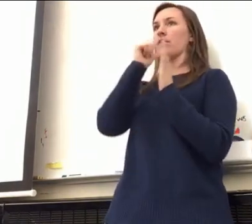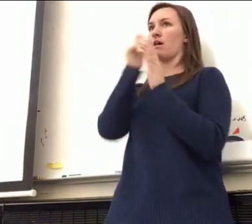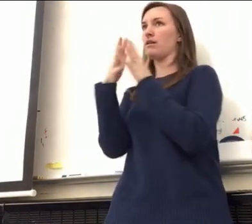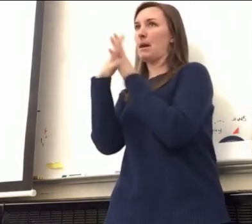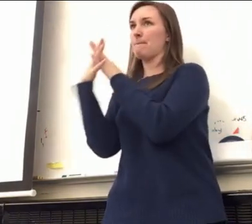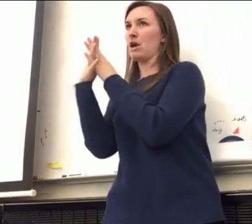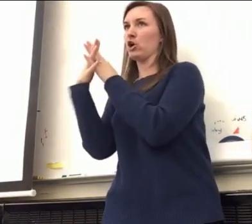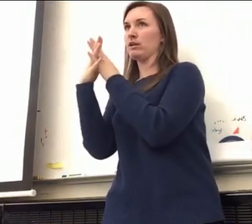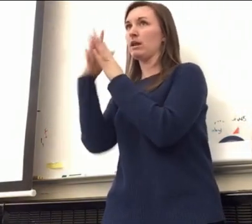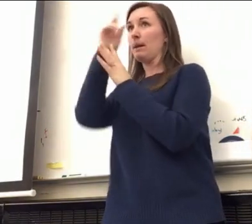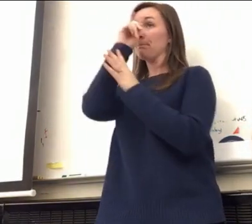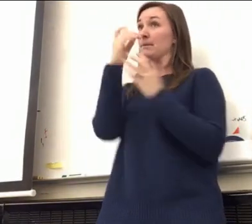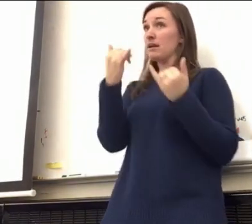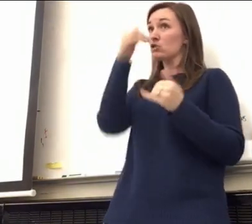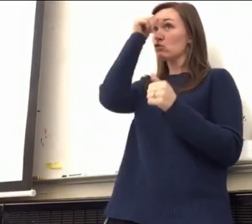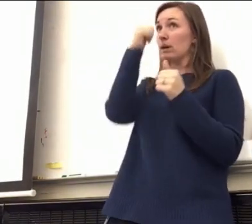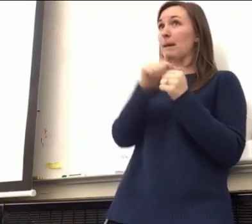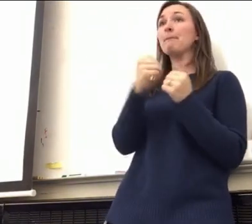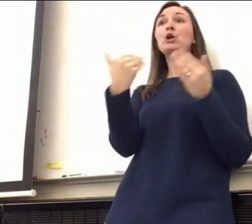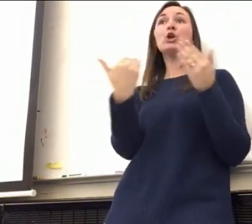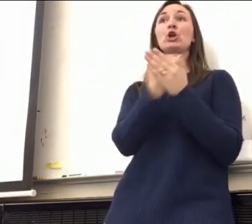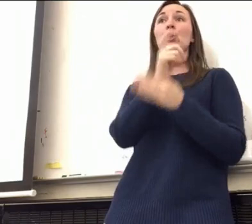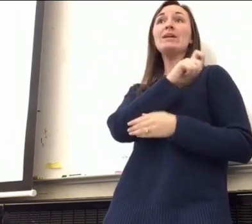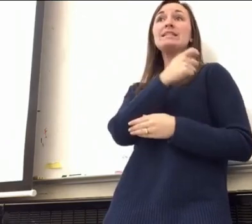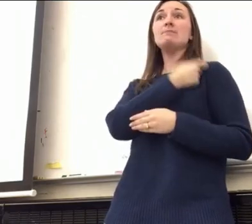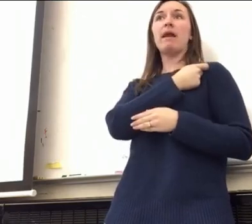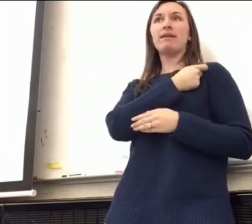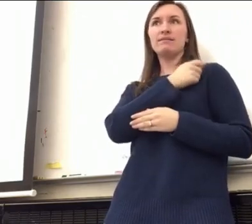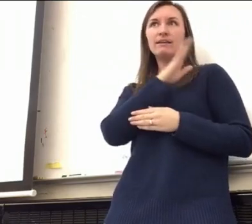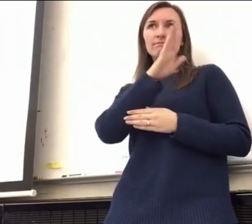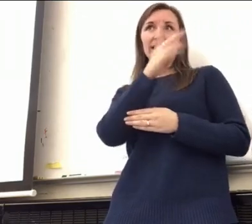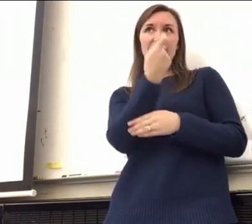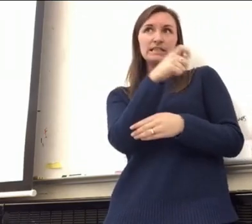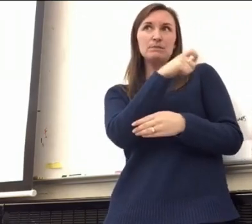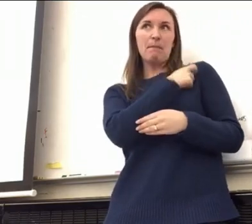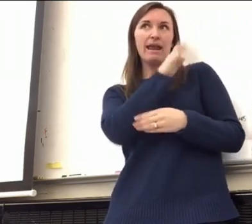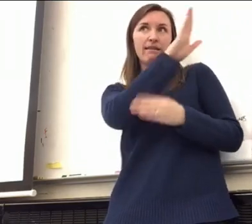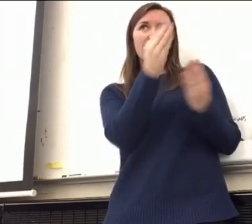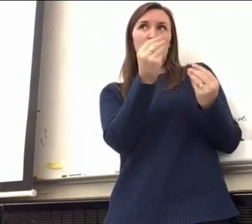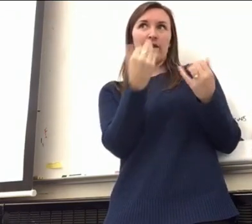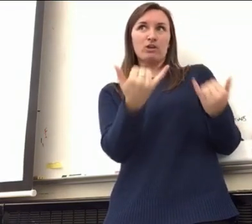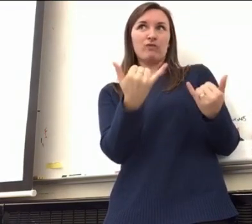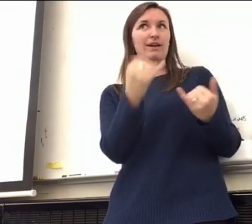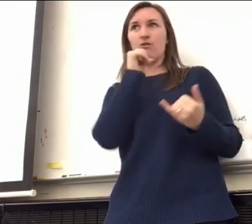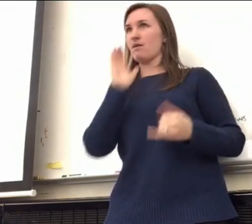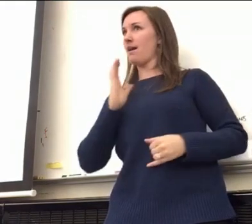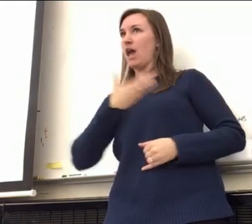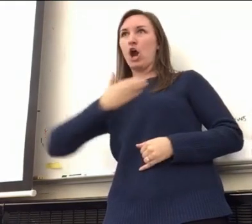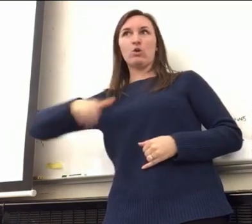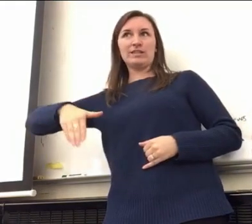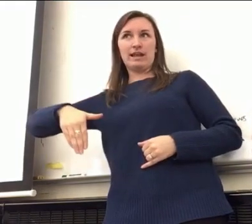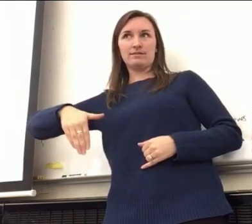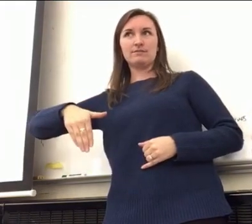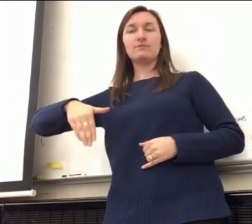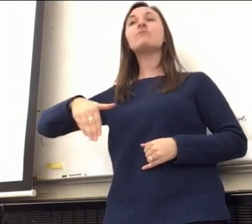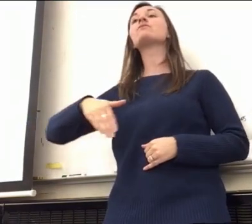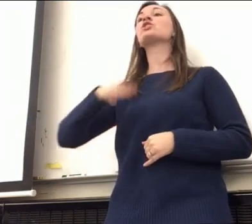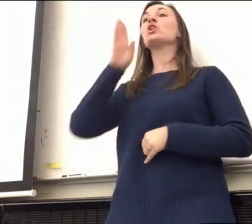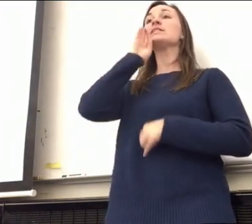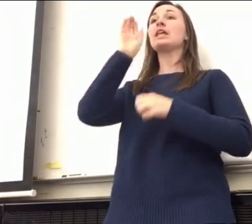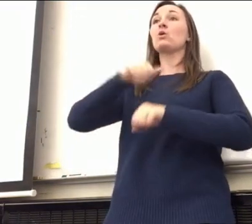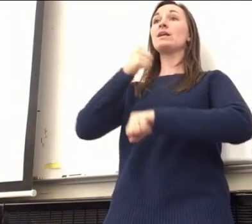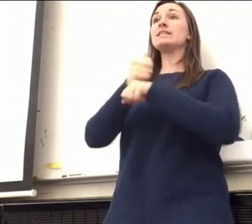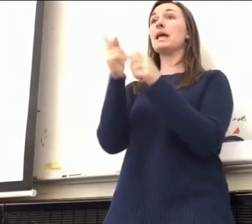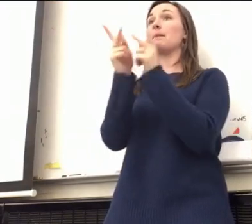our only recourse. Because remember, we go into another country, so we're in another country at this time that we just say is ours. And so they are going to fight a place called